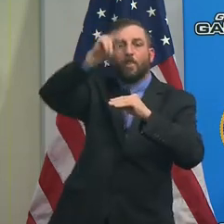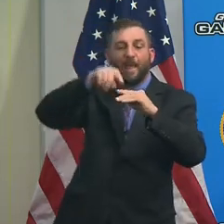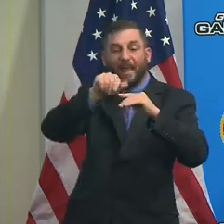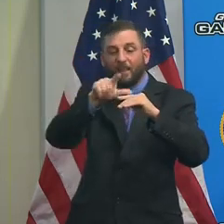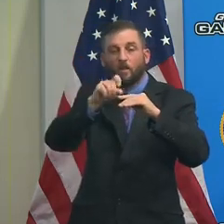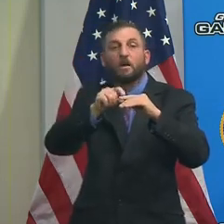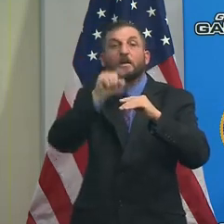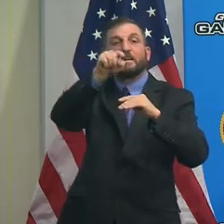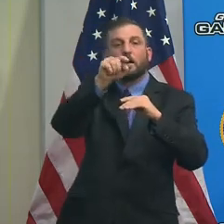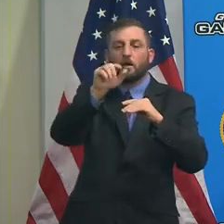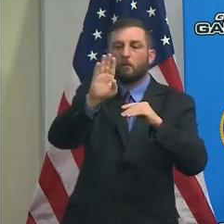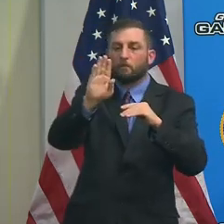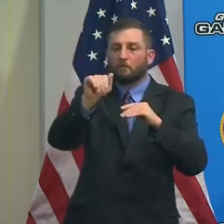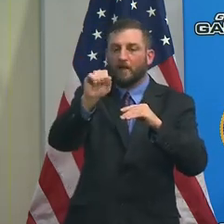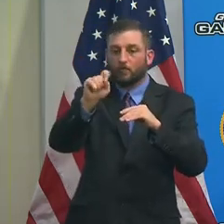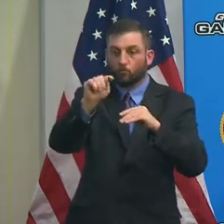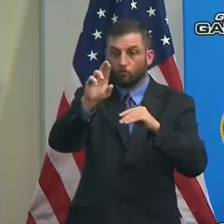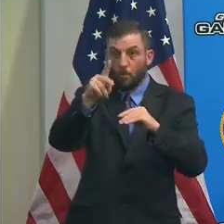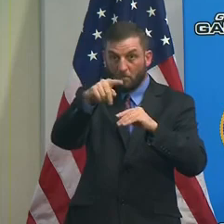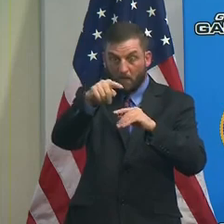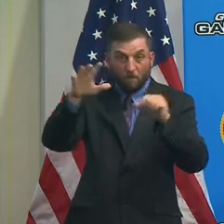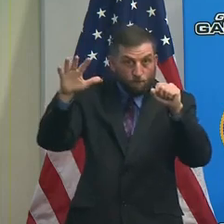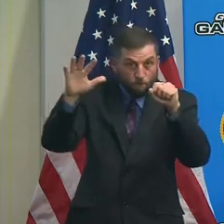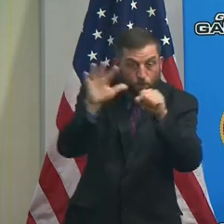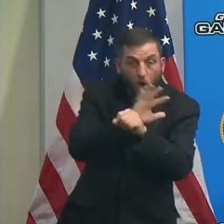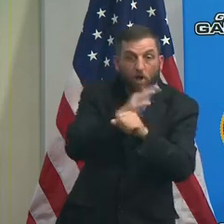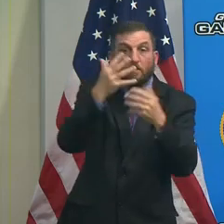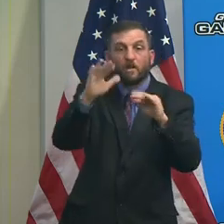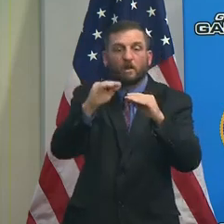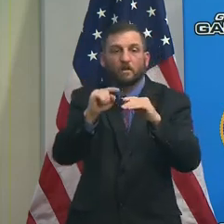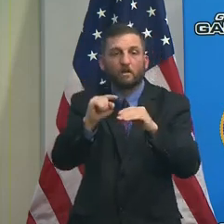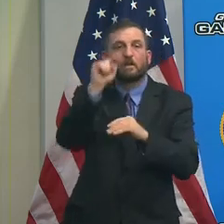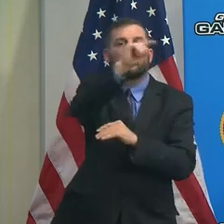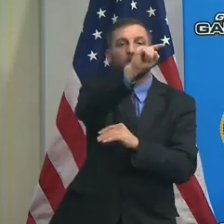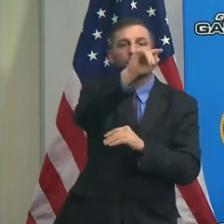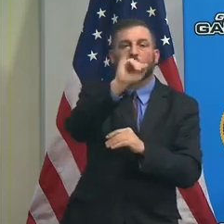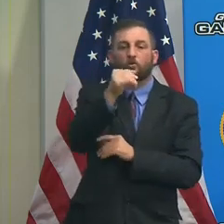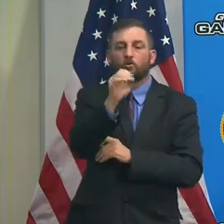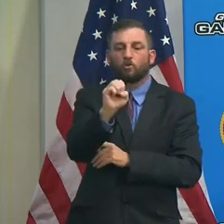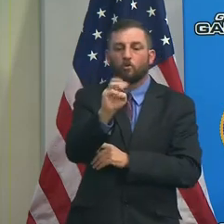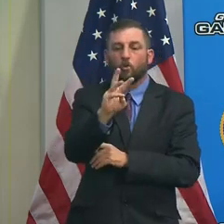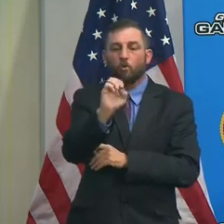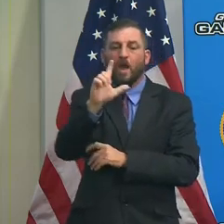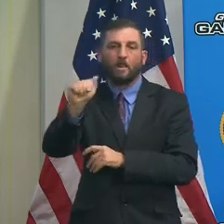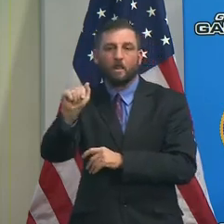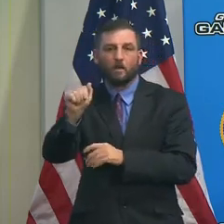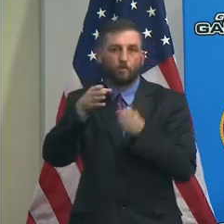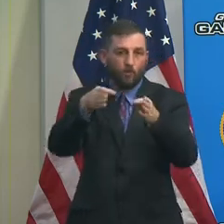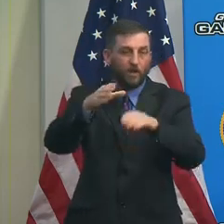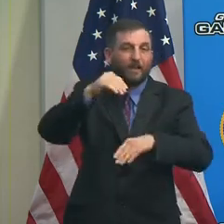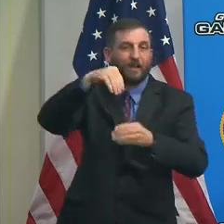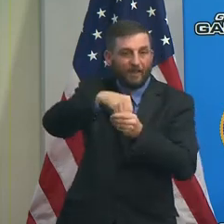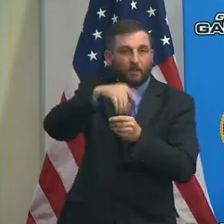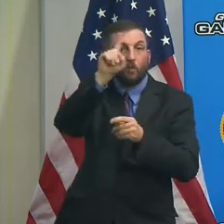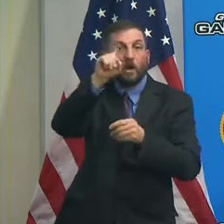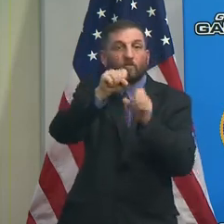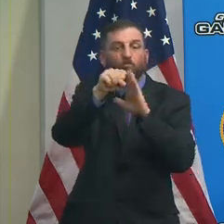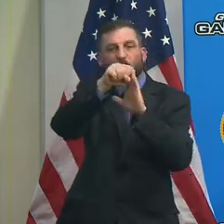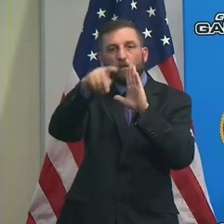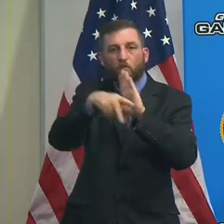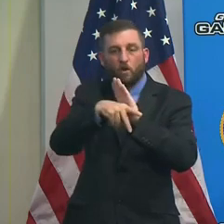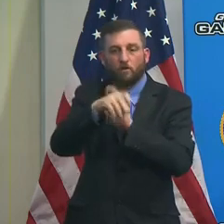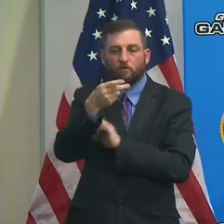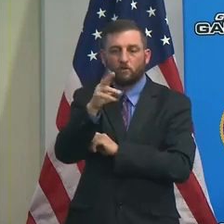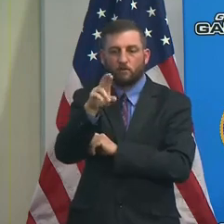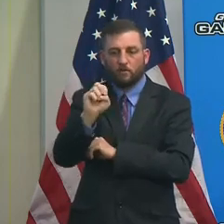shelter in Bastrop. And when that one's full, we will use the Juella shelter in Shreveport. The Department